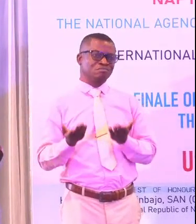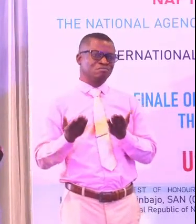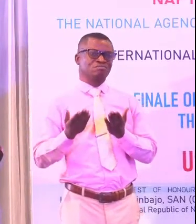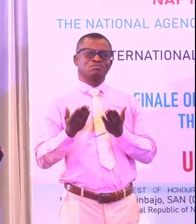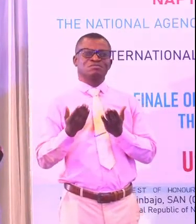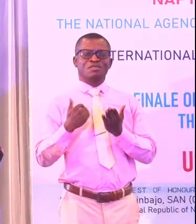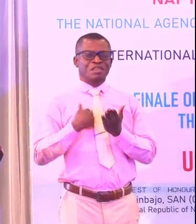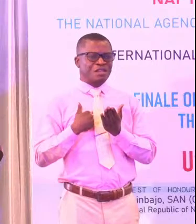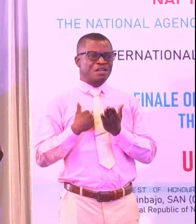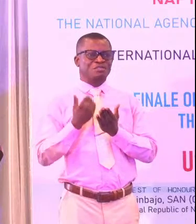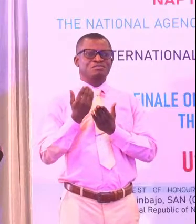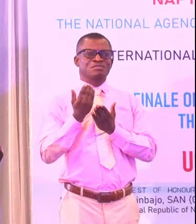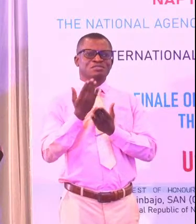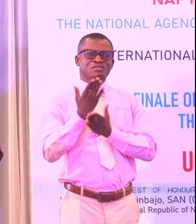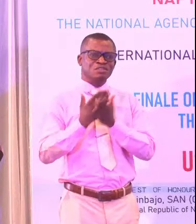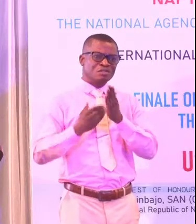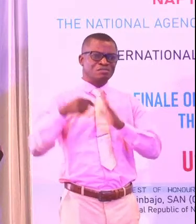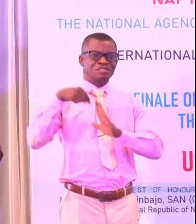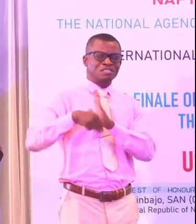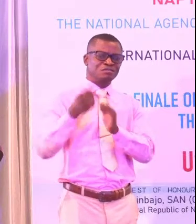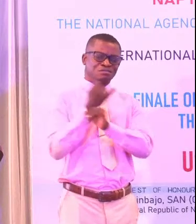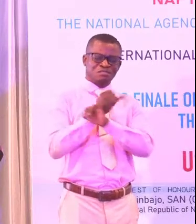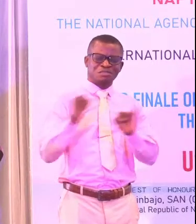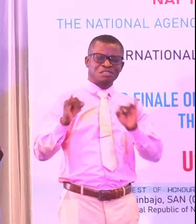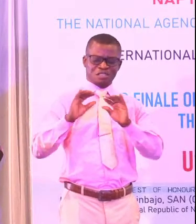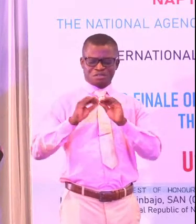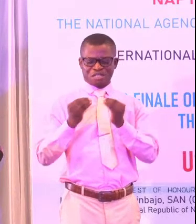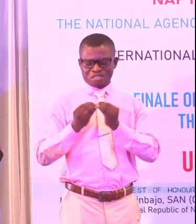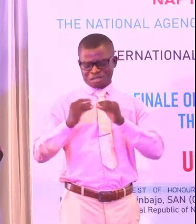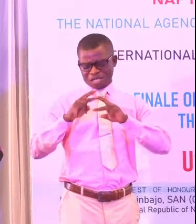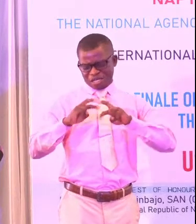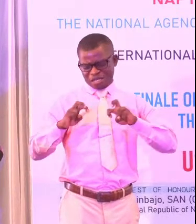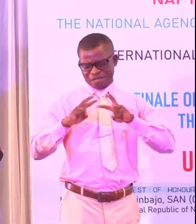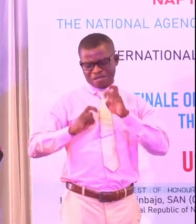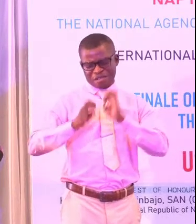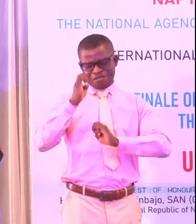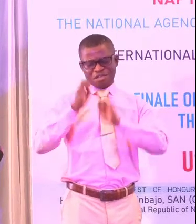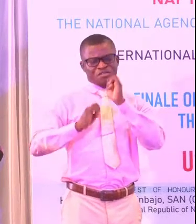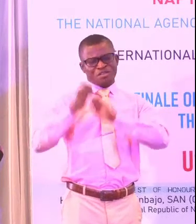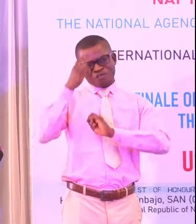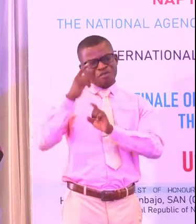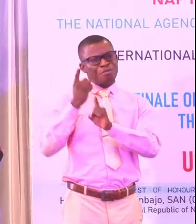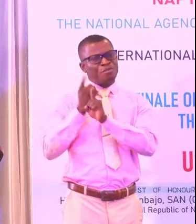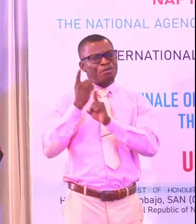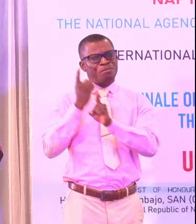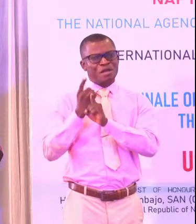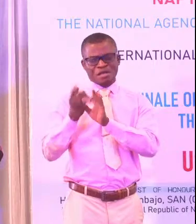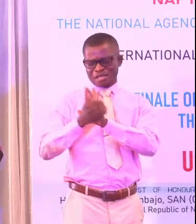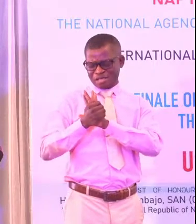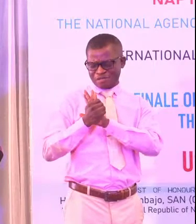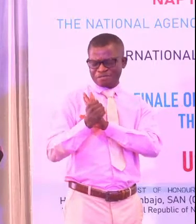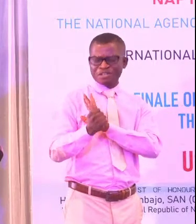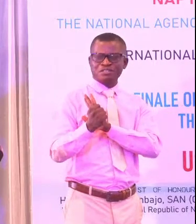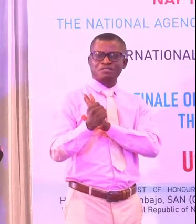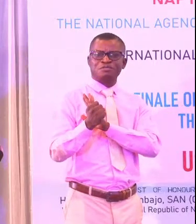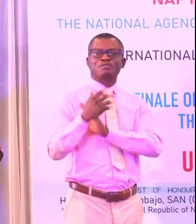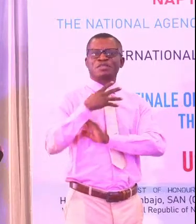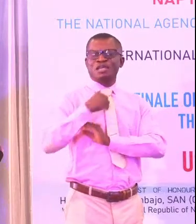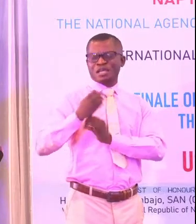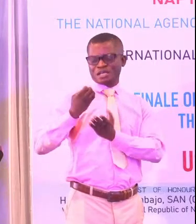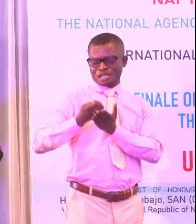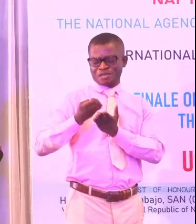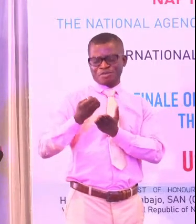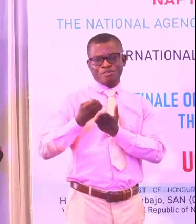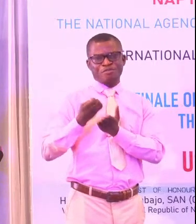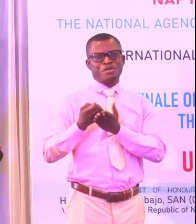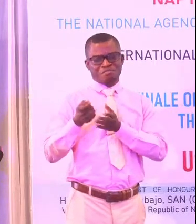in-depth, independent organizational evaluation for efficiency, effectiveness, and the economics of